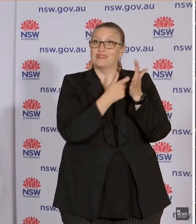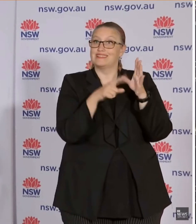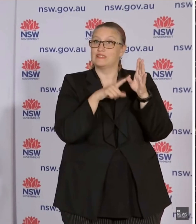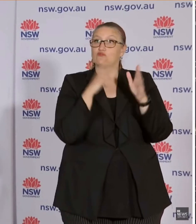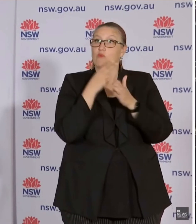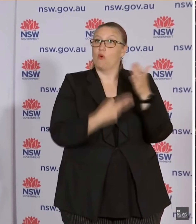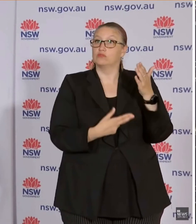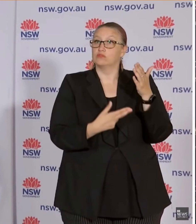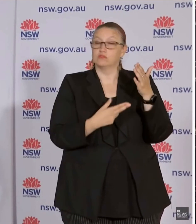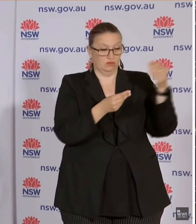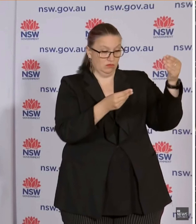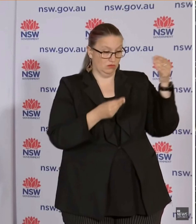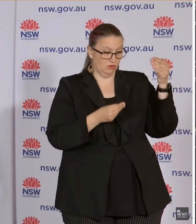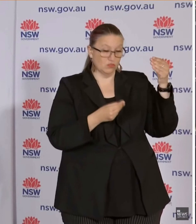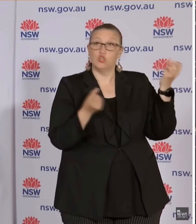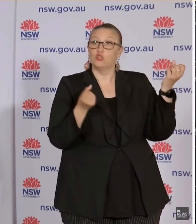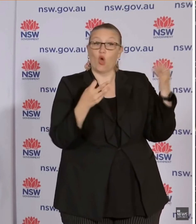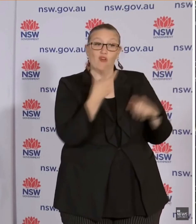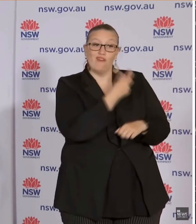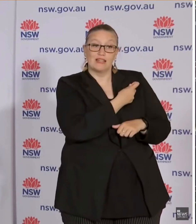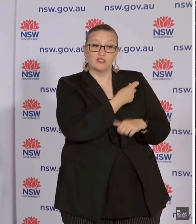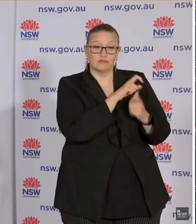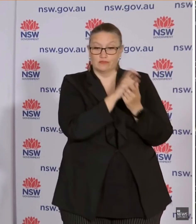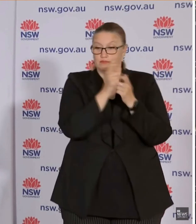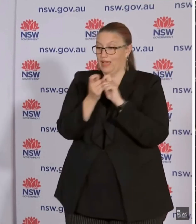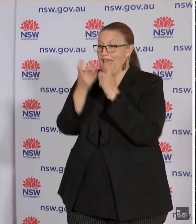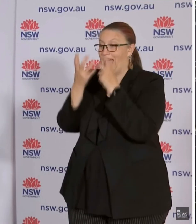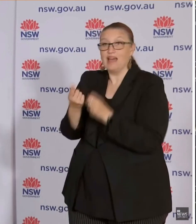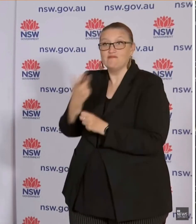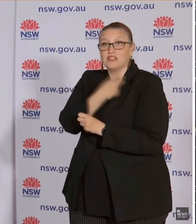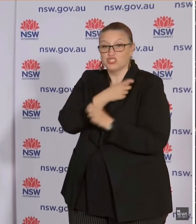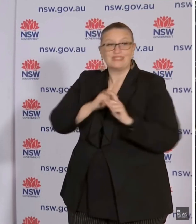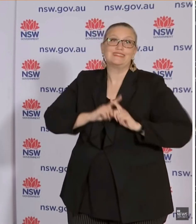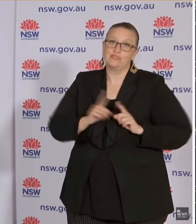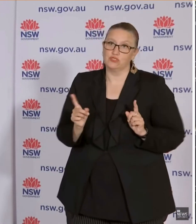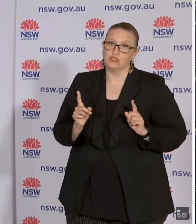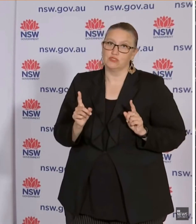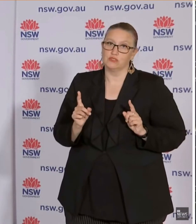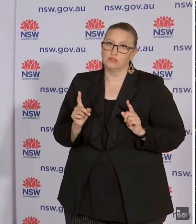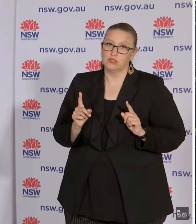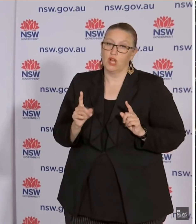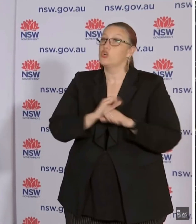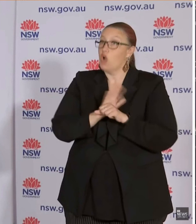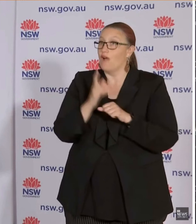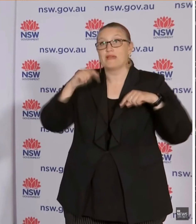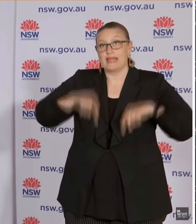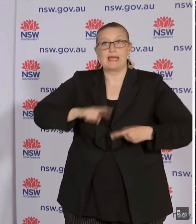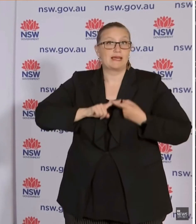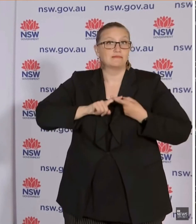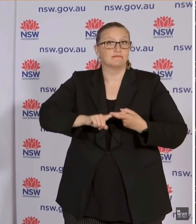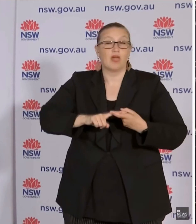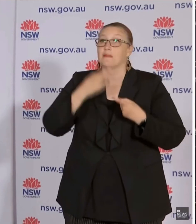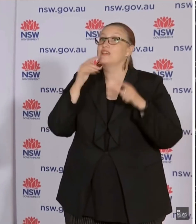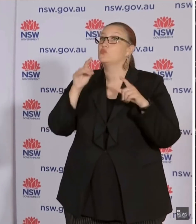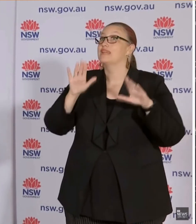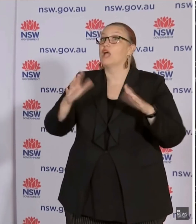an unvaccinated population to a vaccinated population and what living with COVID looks like. But in the meantime, please